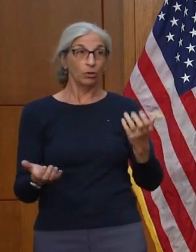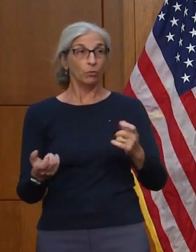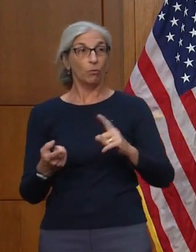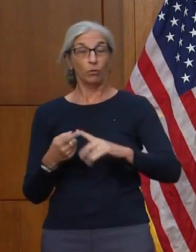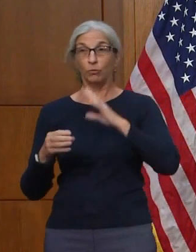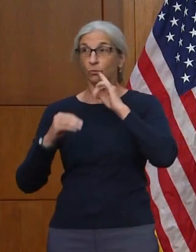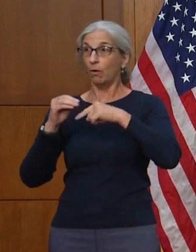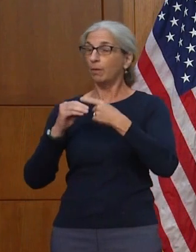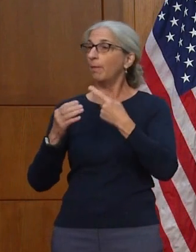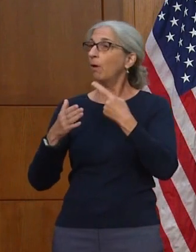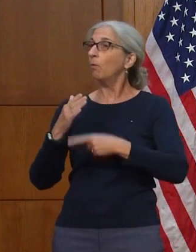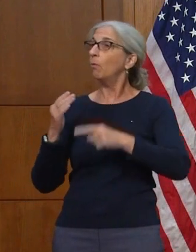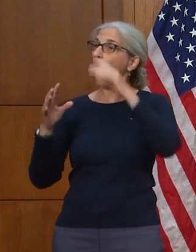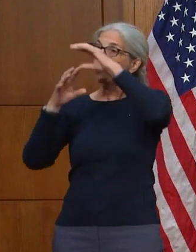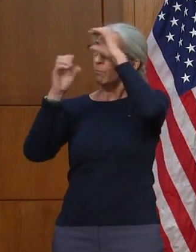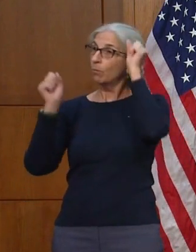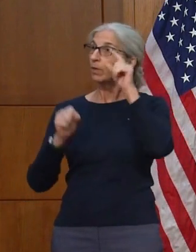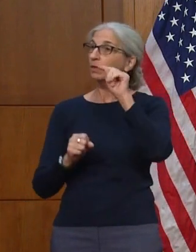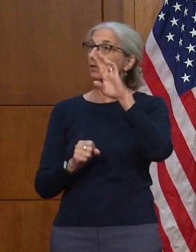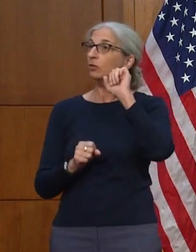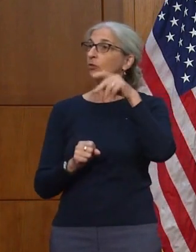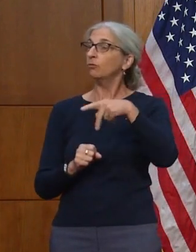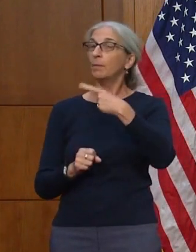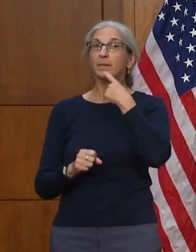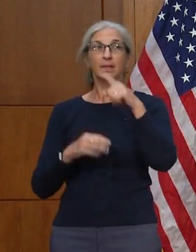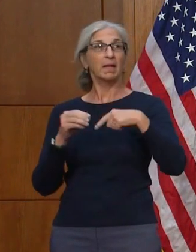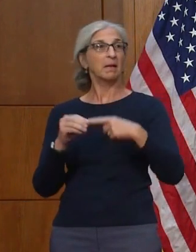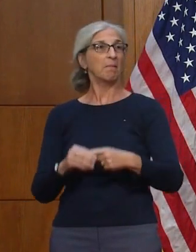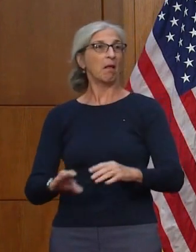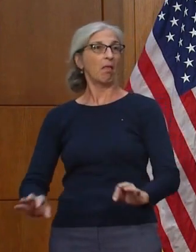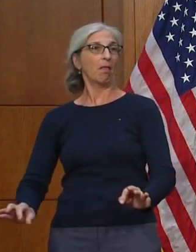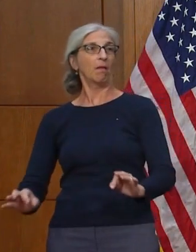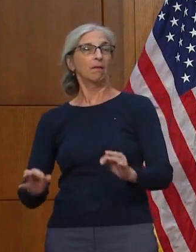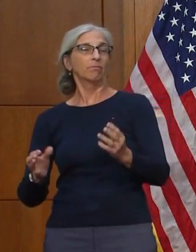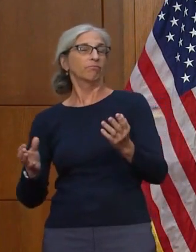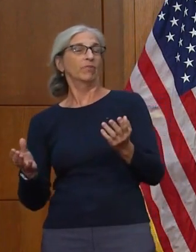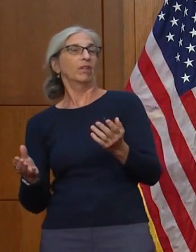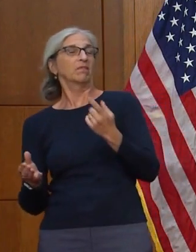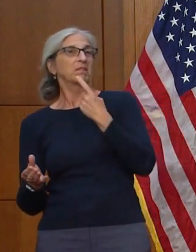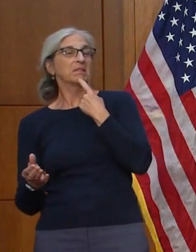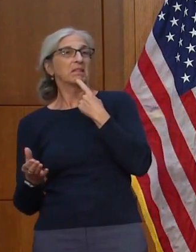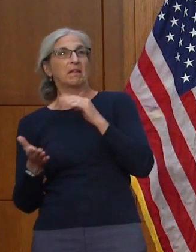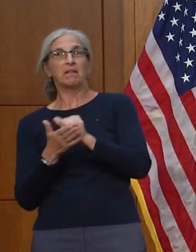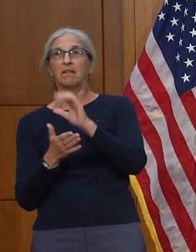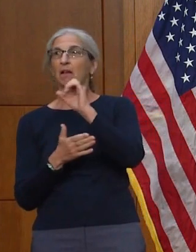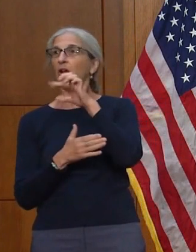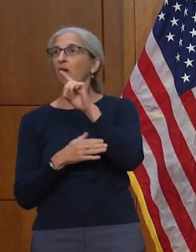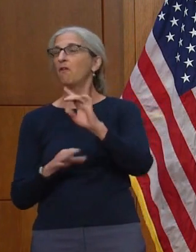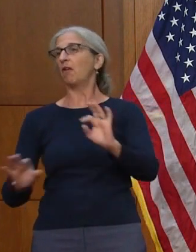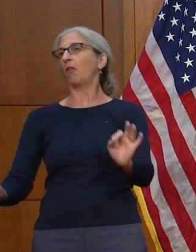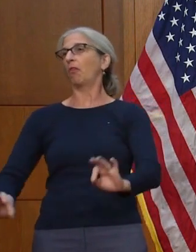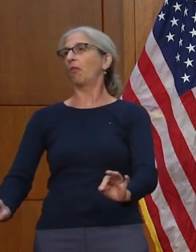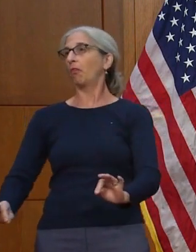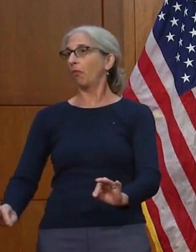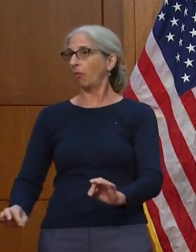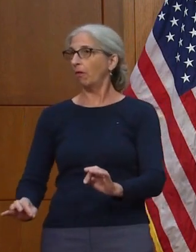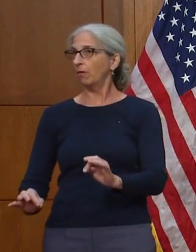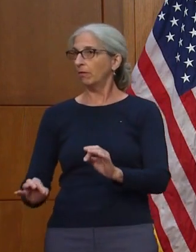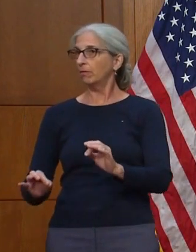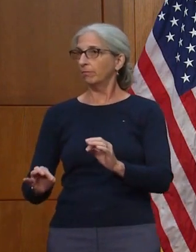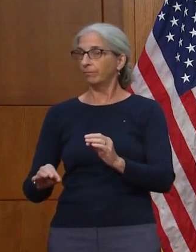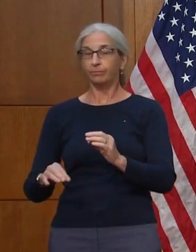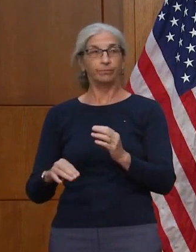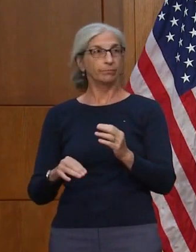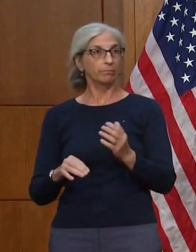President Trump said about downplaying the risks of the of COVID early on.